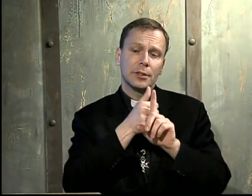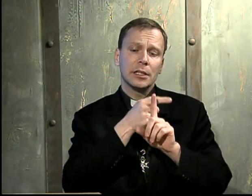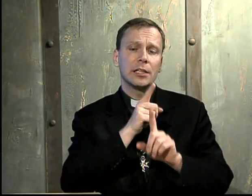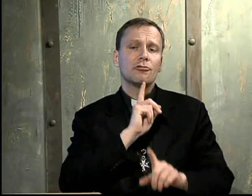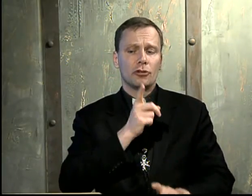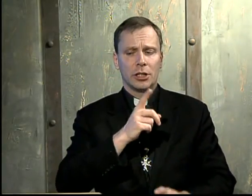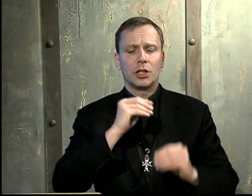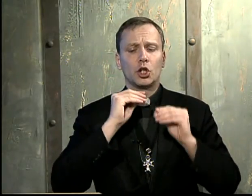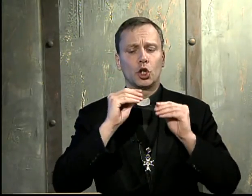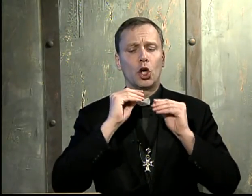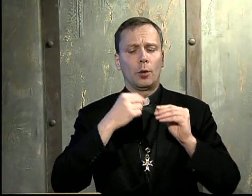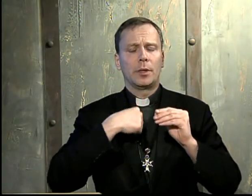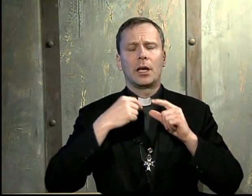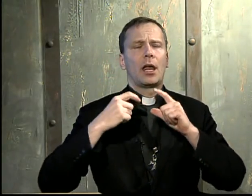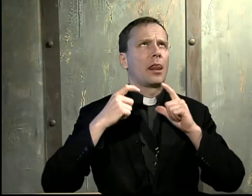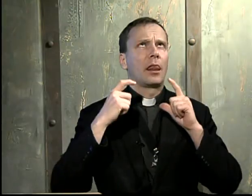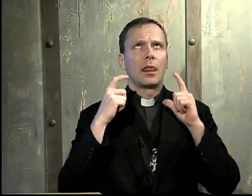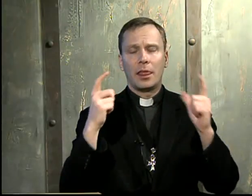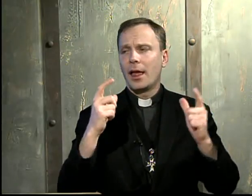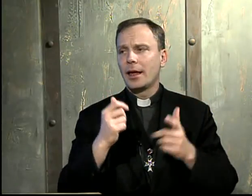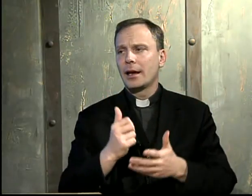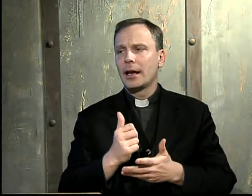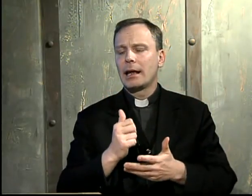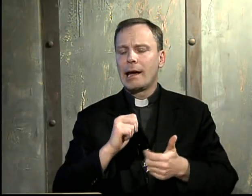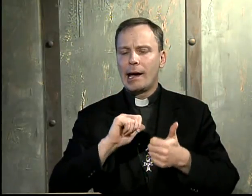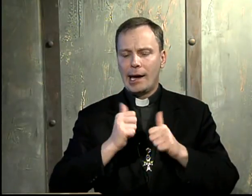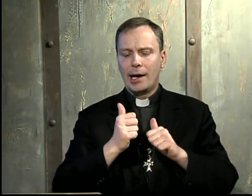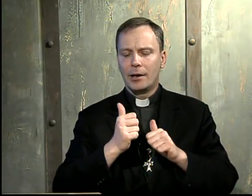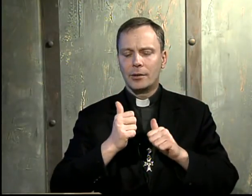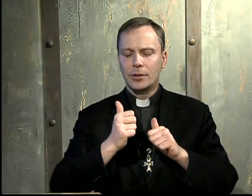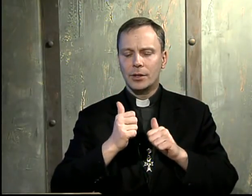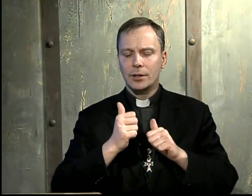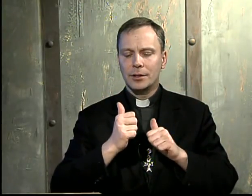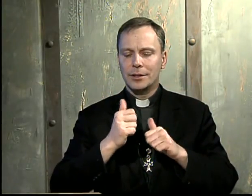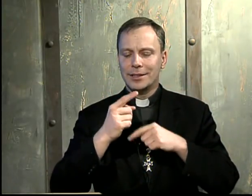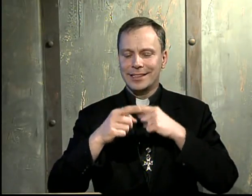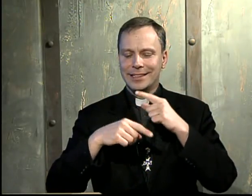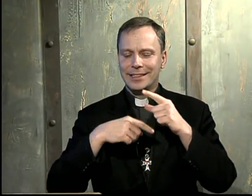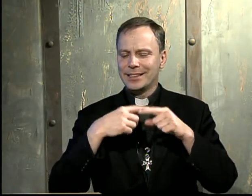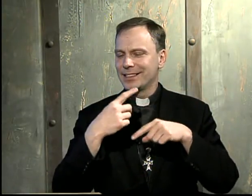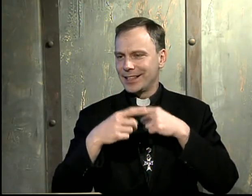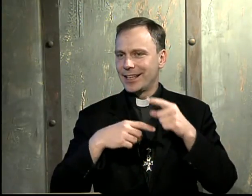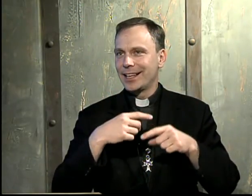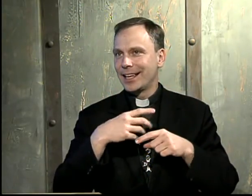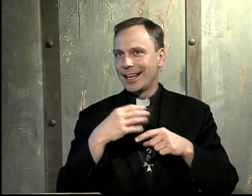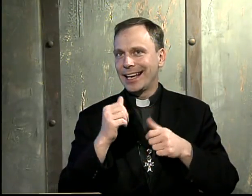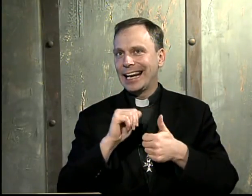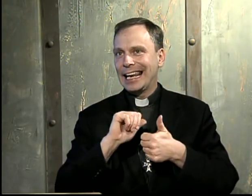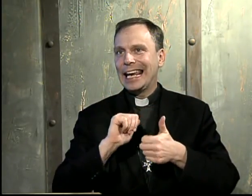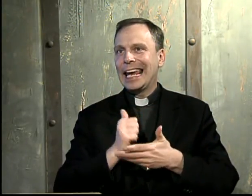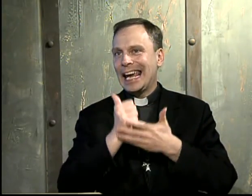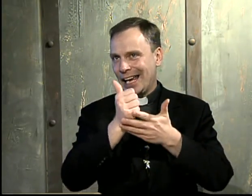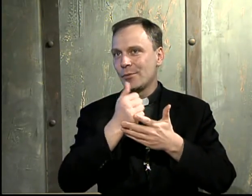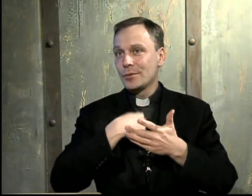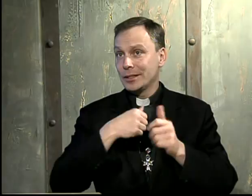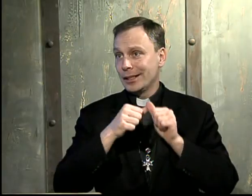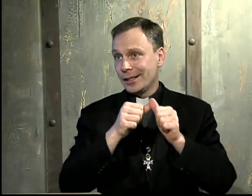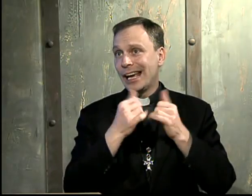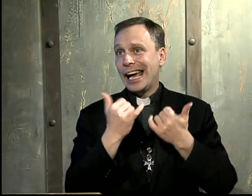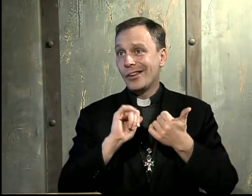to all of that, Father Sean Carey was a great teacher and taught me